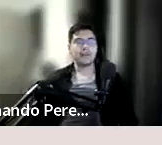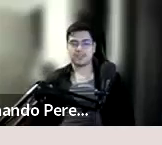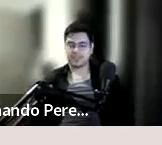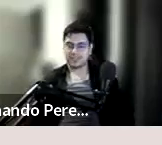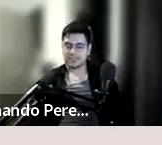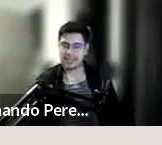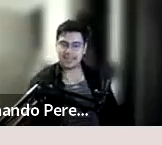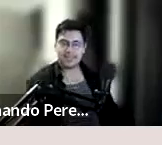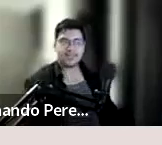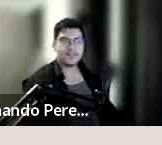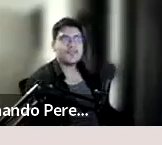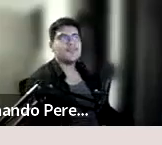Xbox. I-I-O-U.